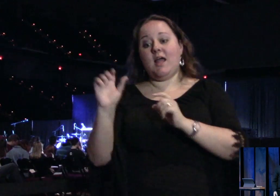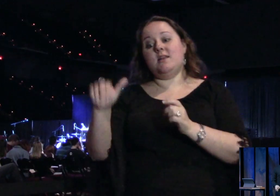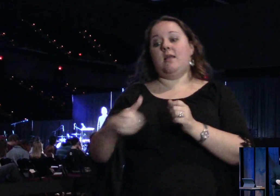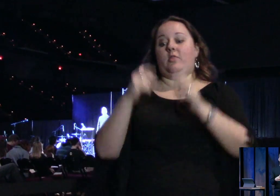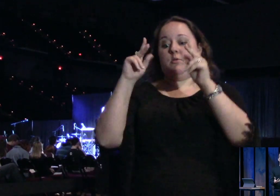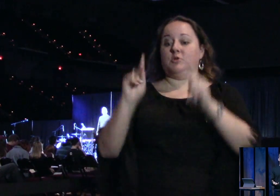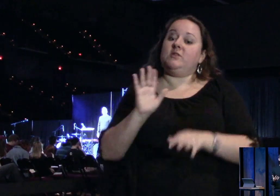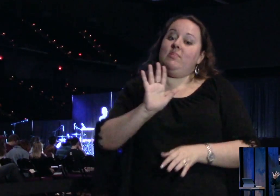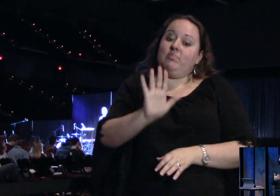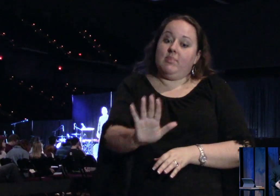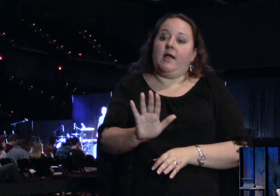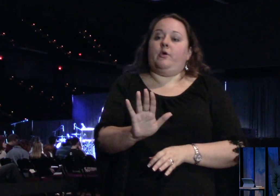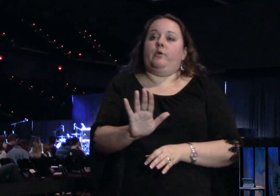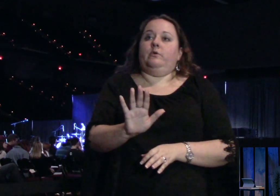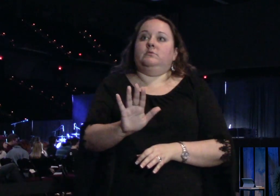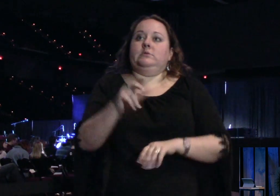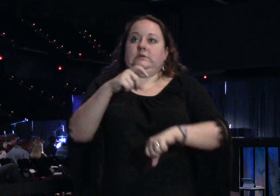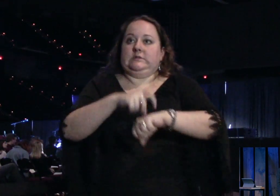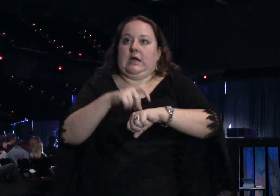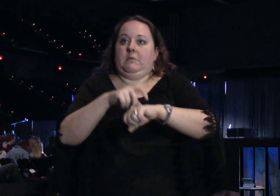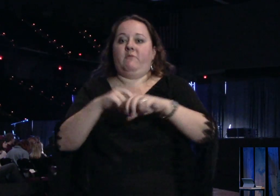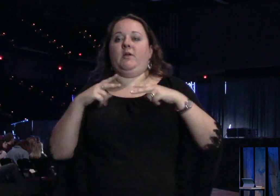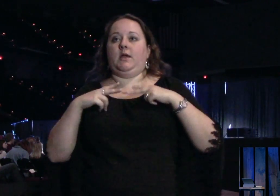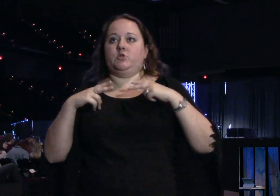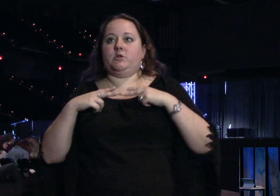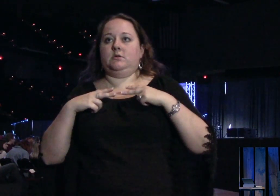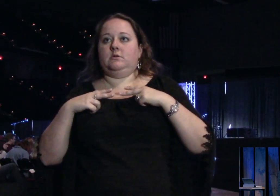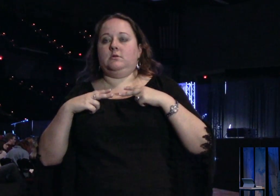ground and starts building their own castle.